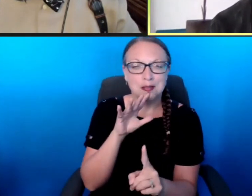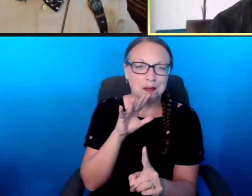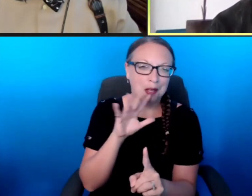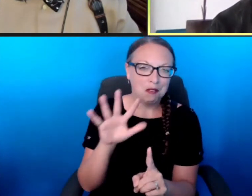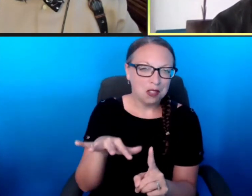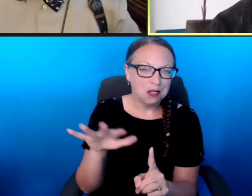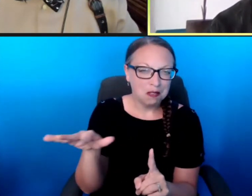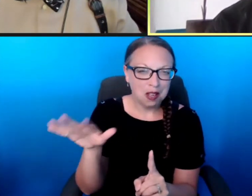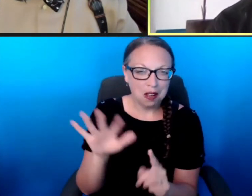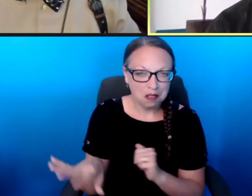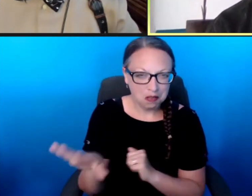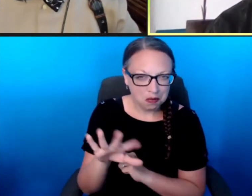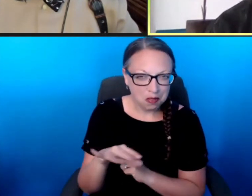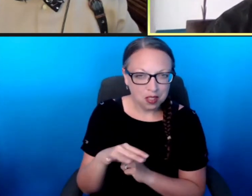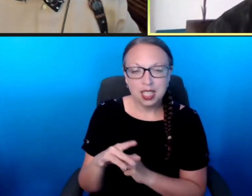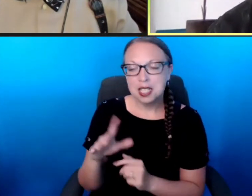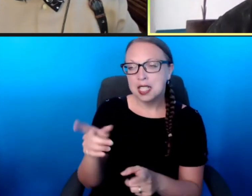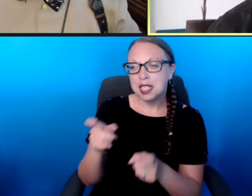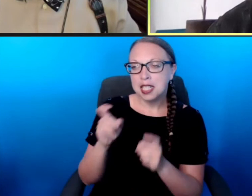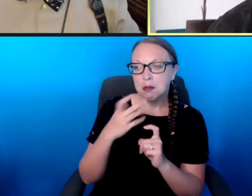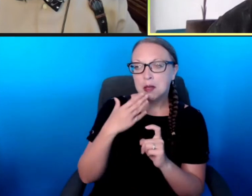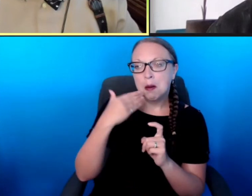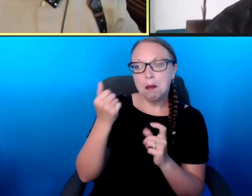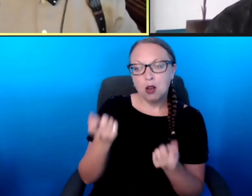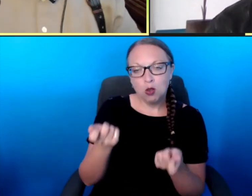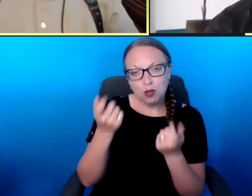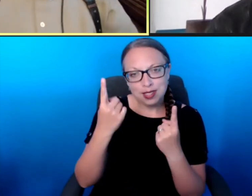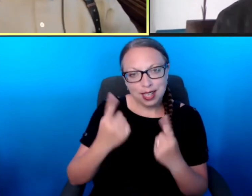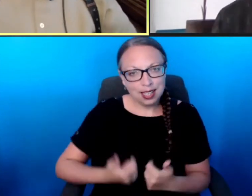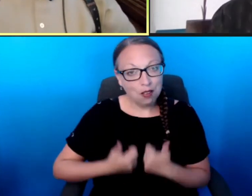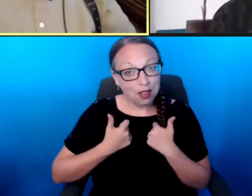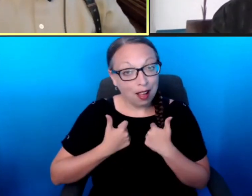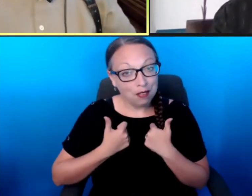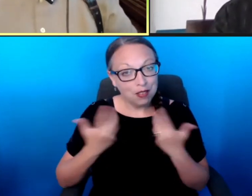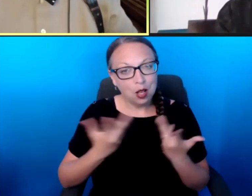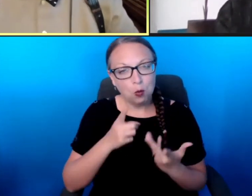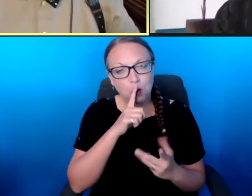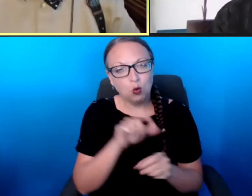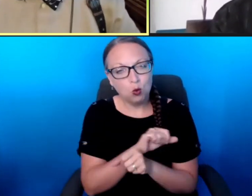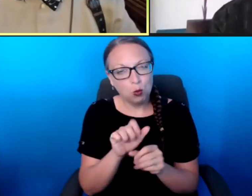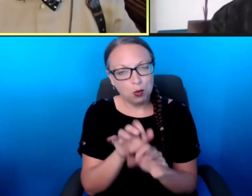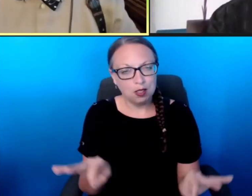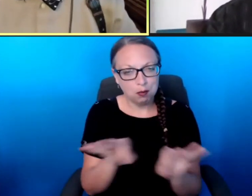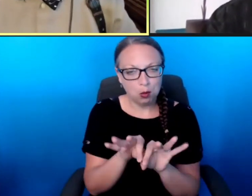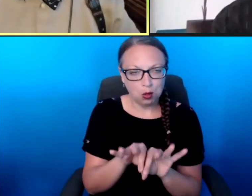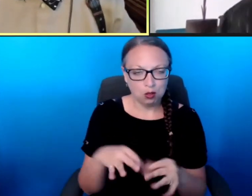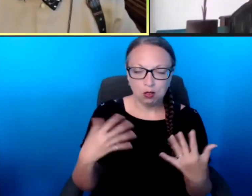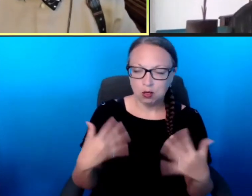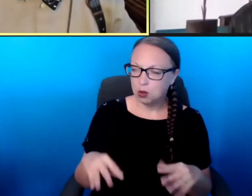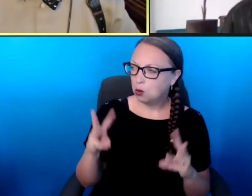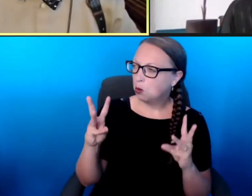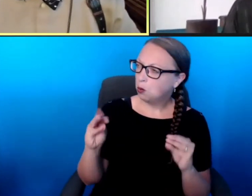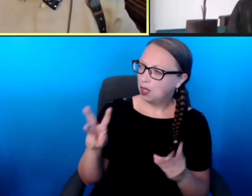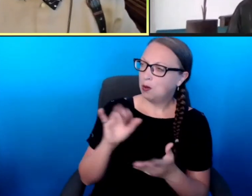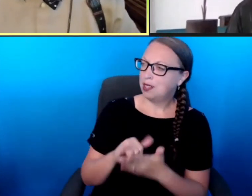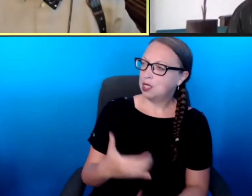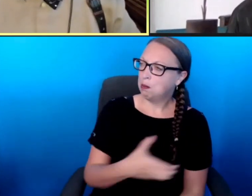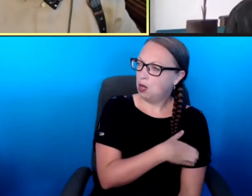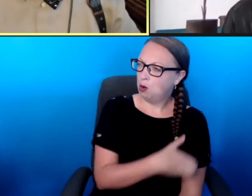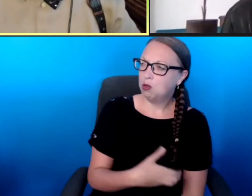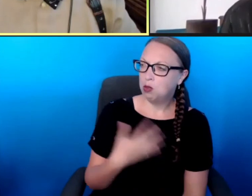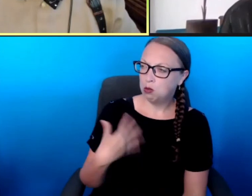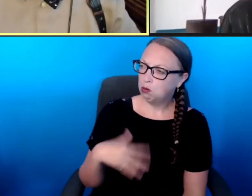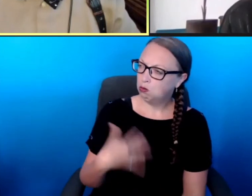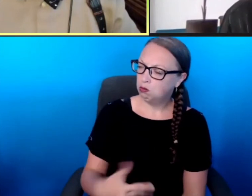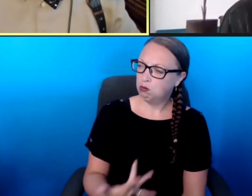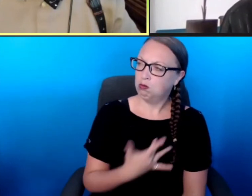of life and what's important. Oh, that's so powerful. That's wonderful for you to share that.